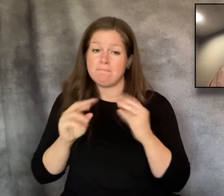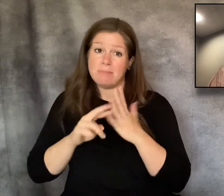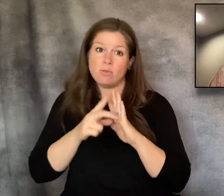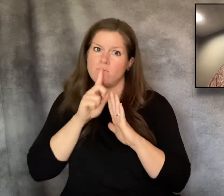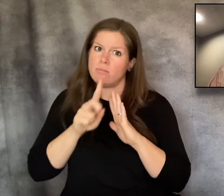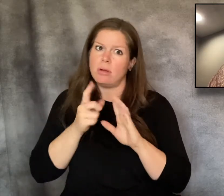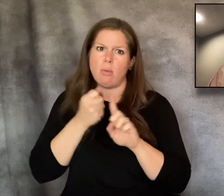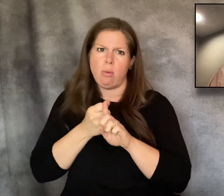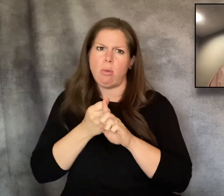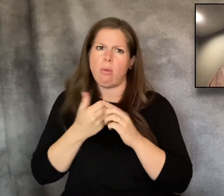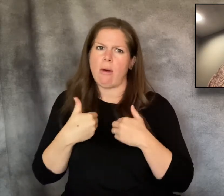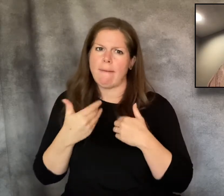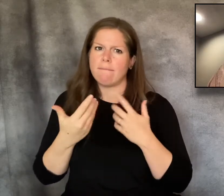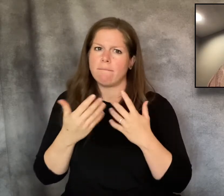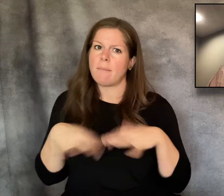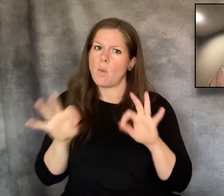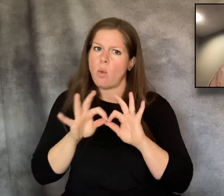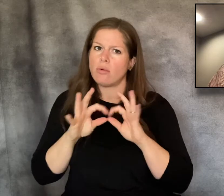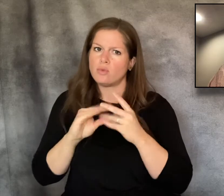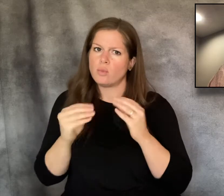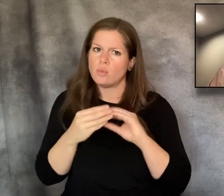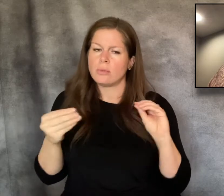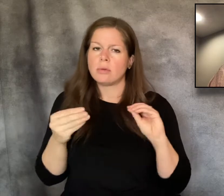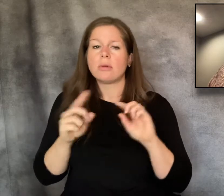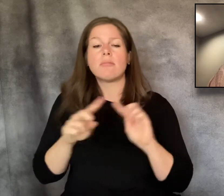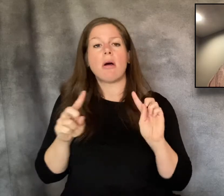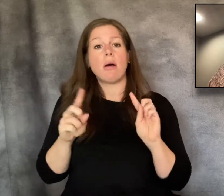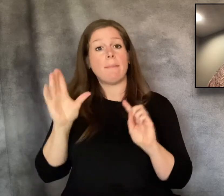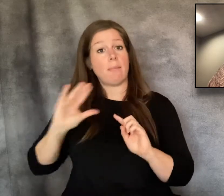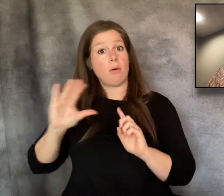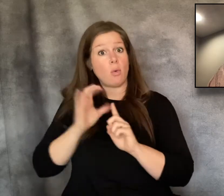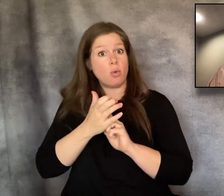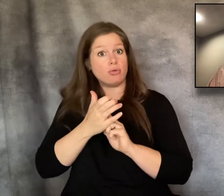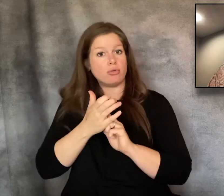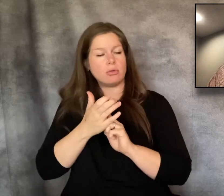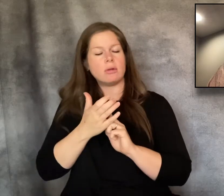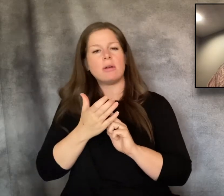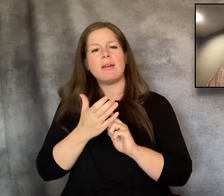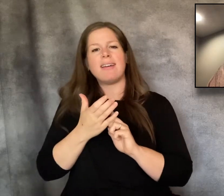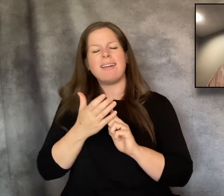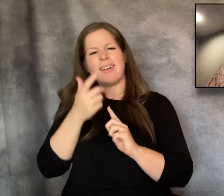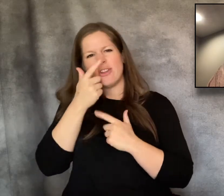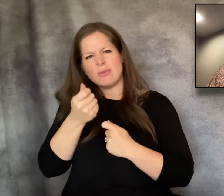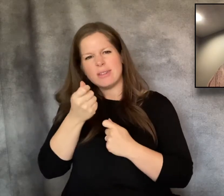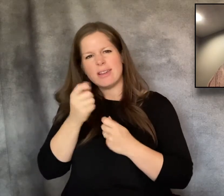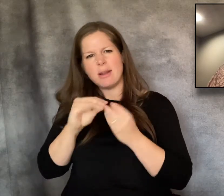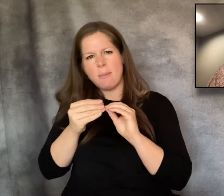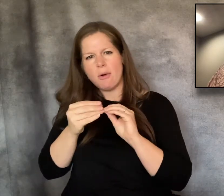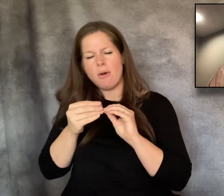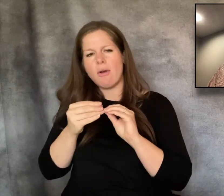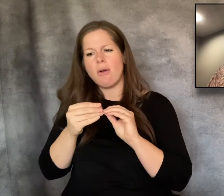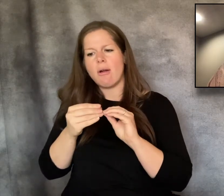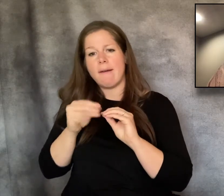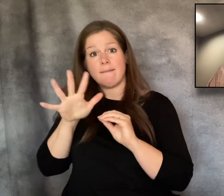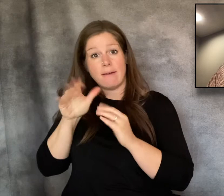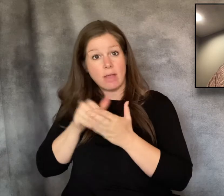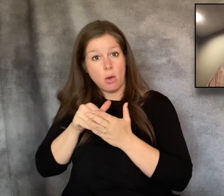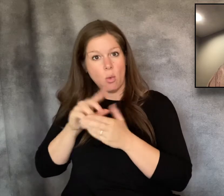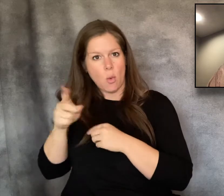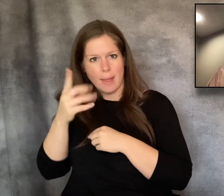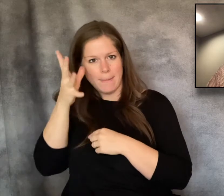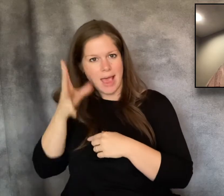15,000 people, because back in the day, culturally, customarily, you count only the men. 15,000 people in a moment.